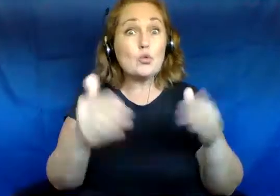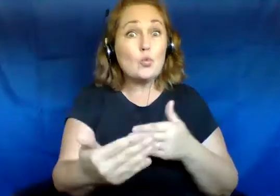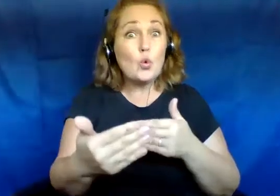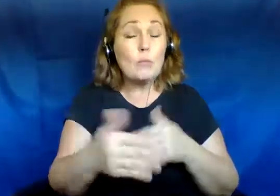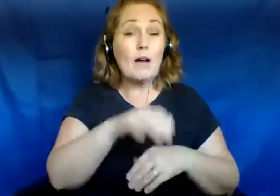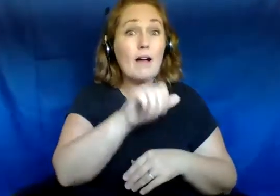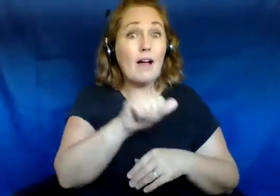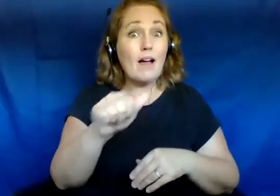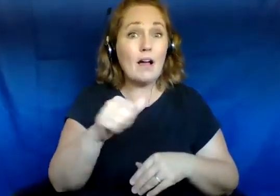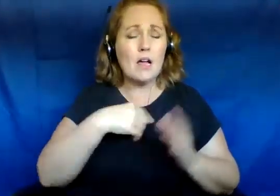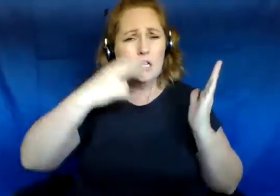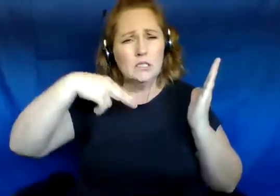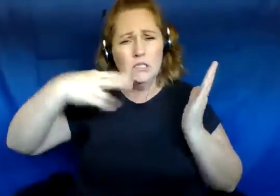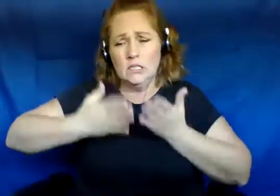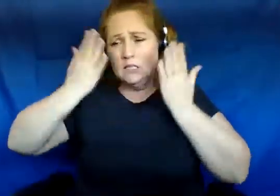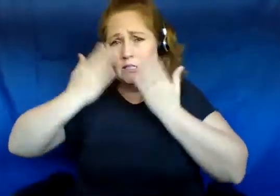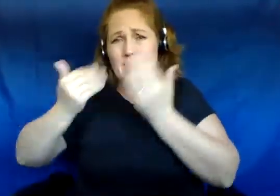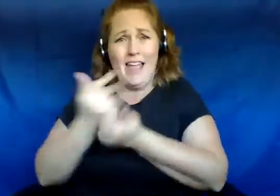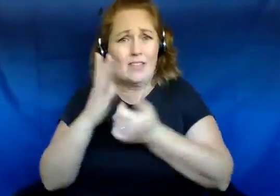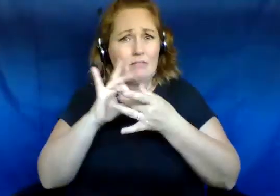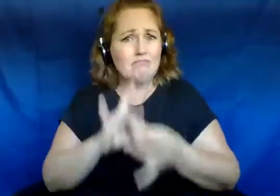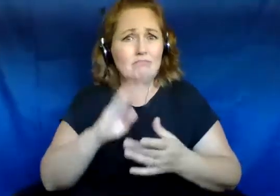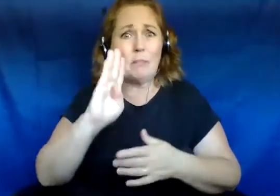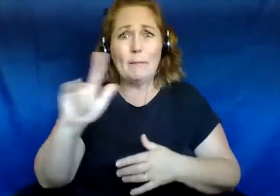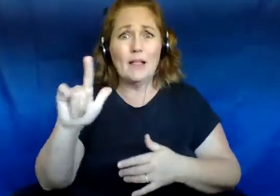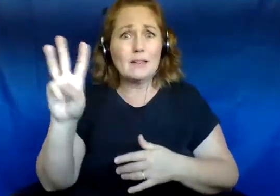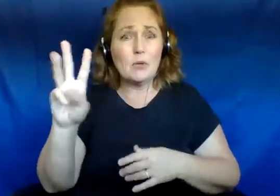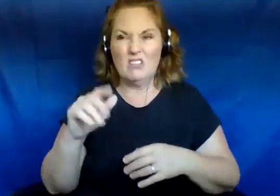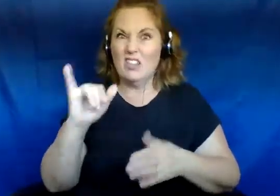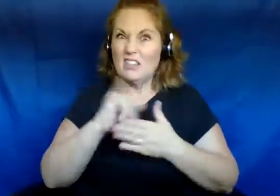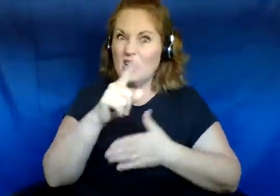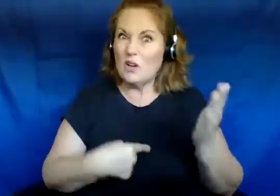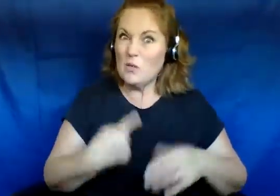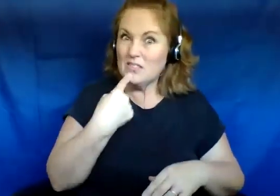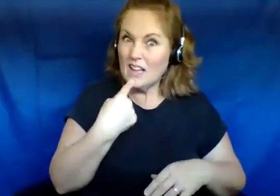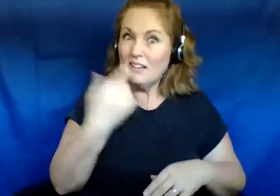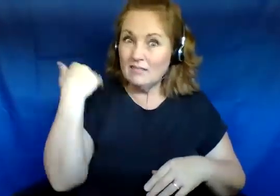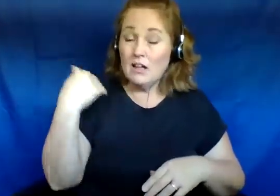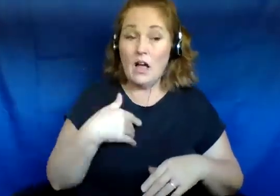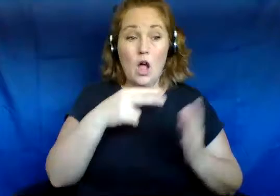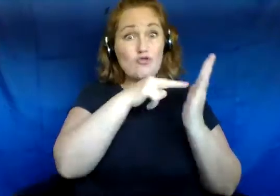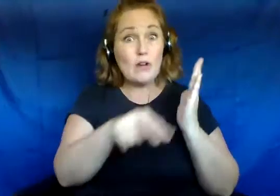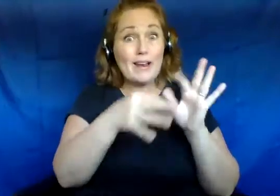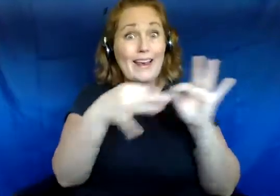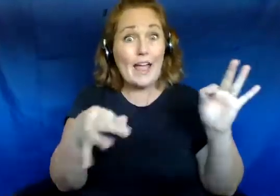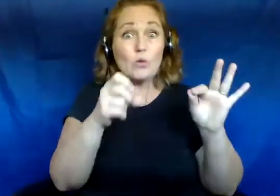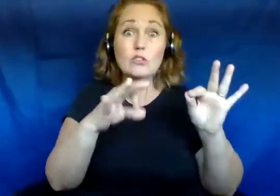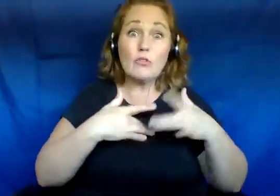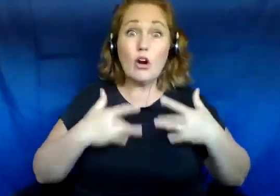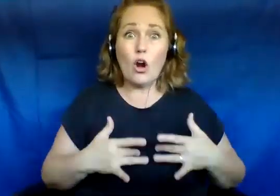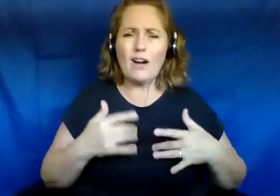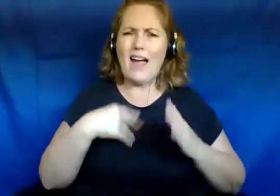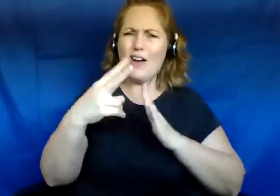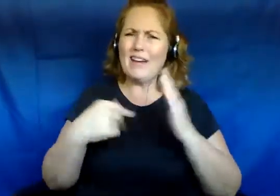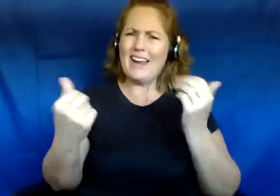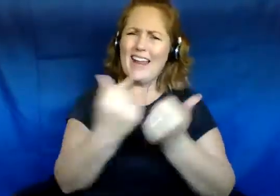Alcoholics Anonymous, I read everything I could read on Bill W. That's what I was saying when I read The Language of the Heart. I read